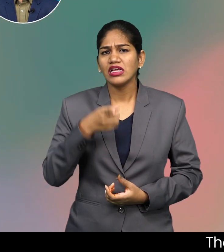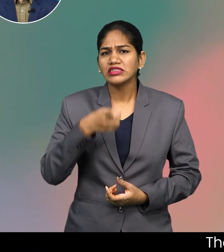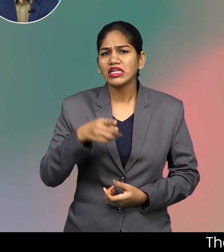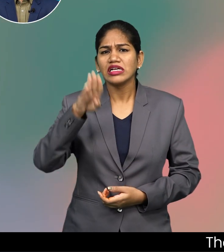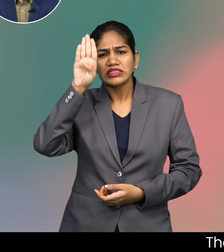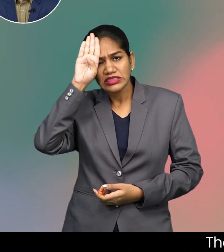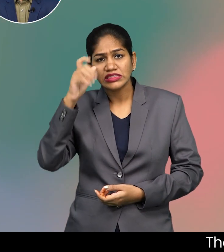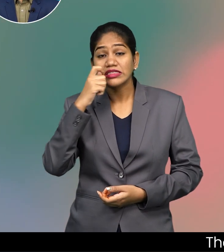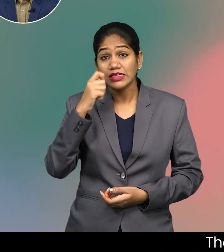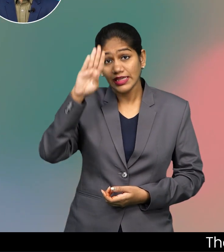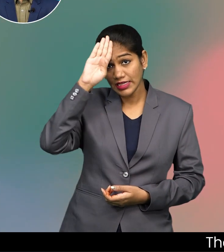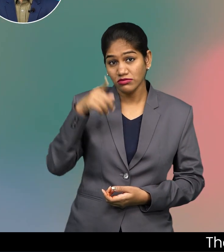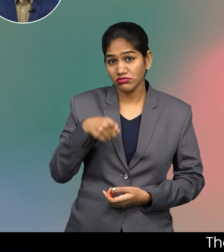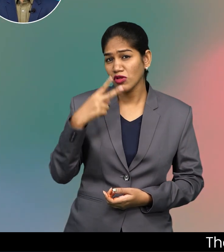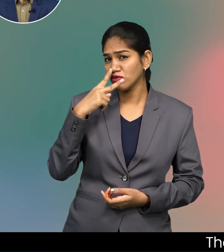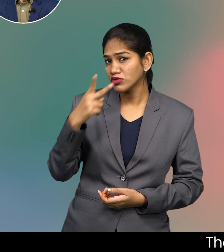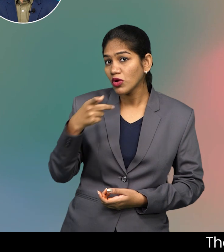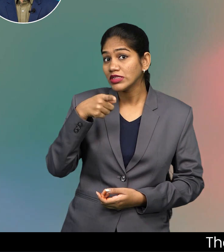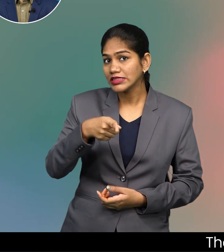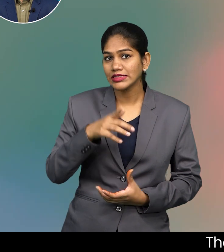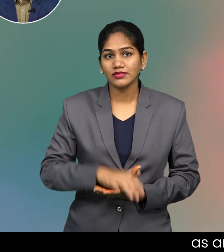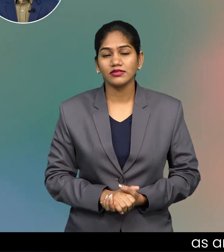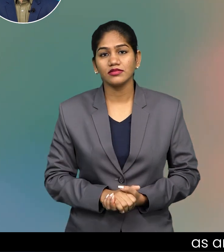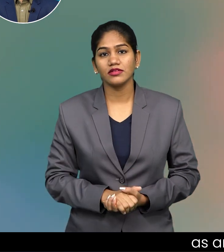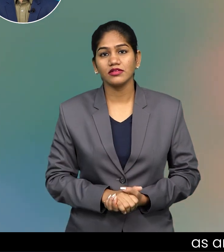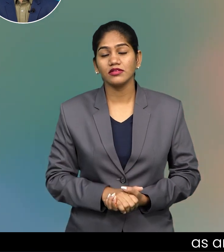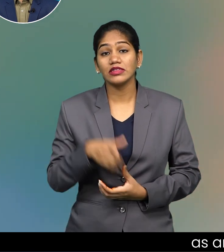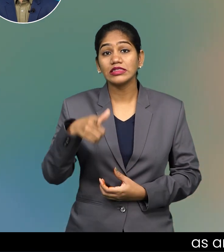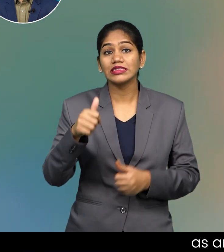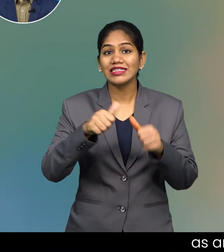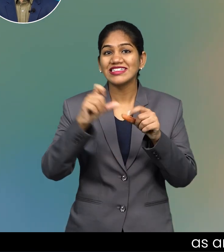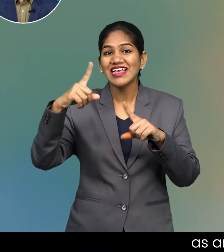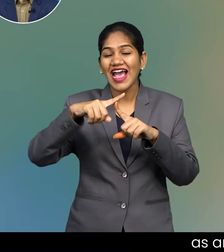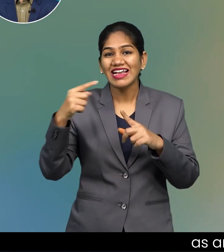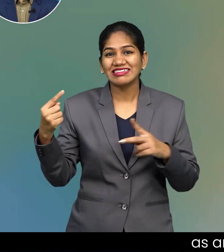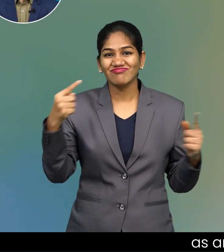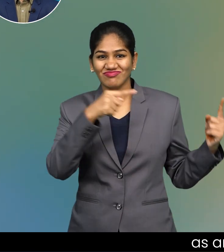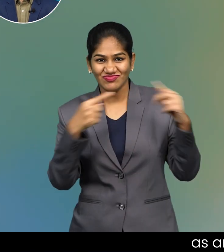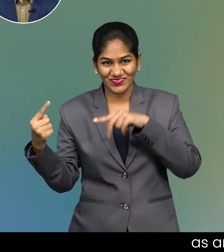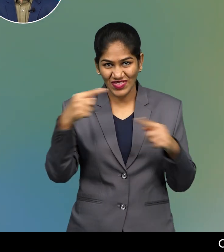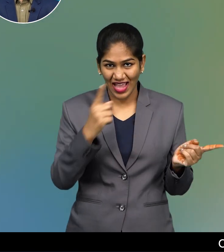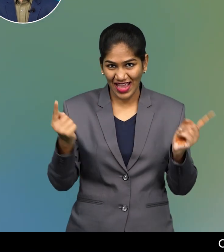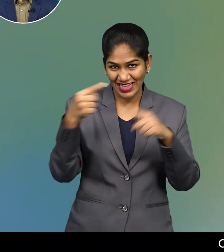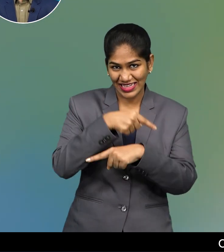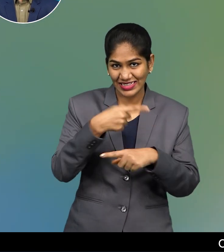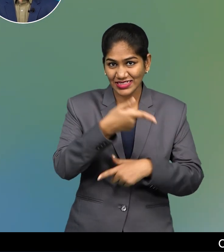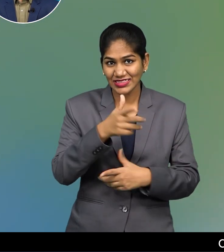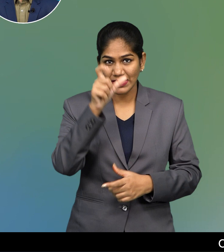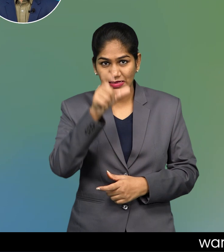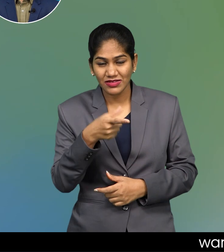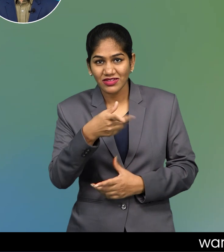The king saw this as an act of rebellion and